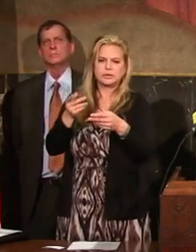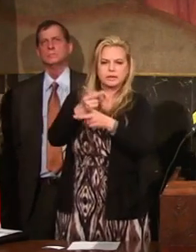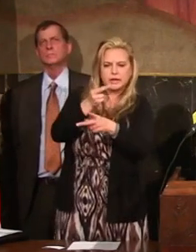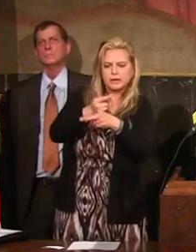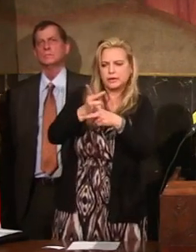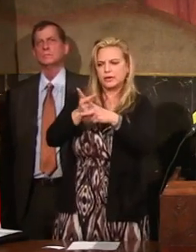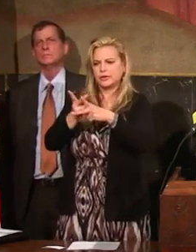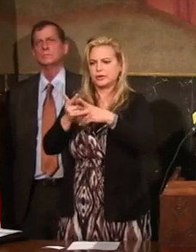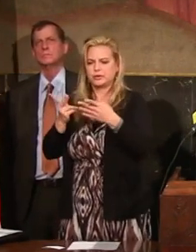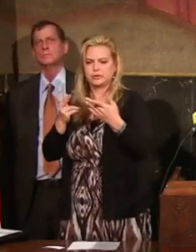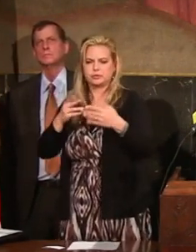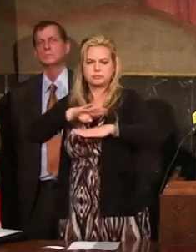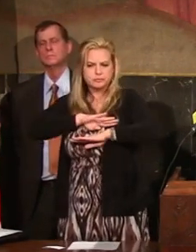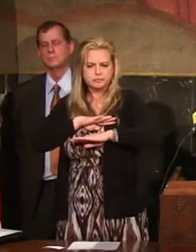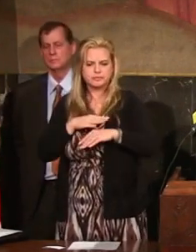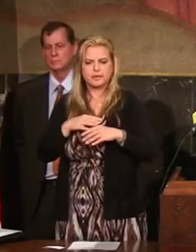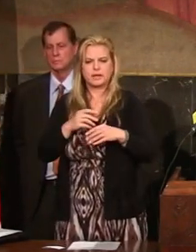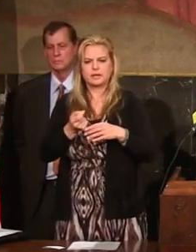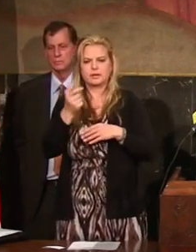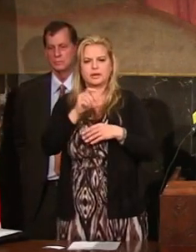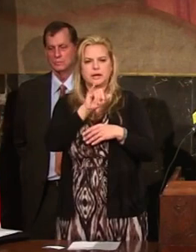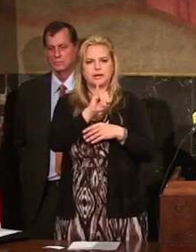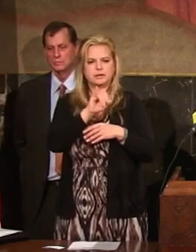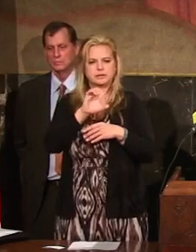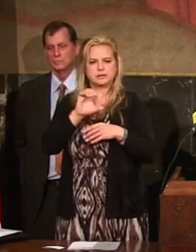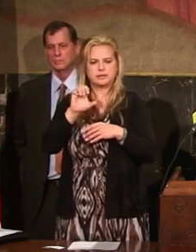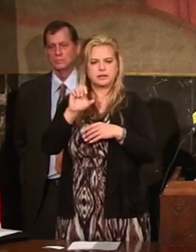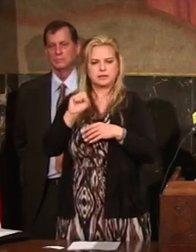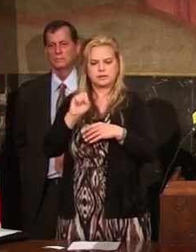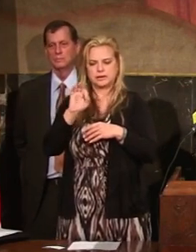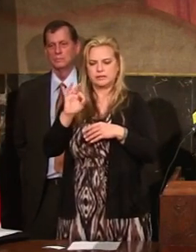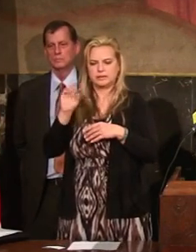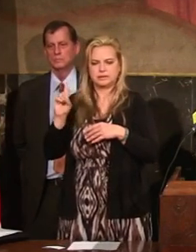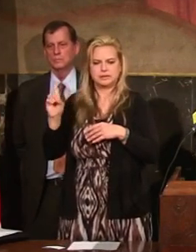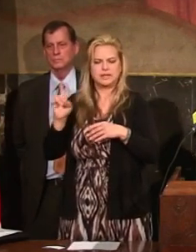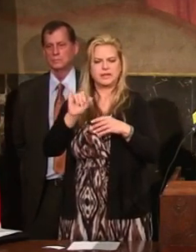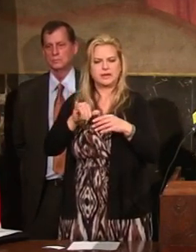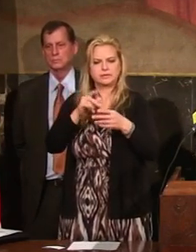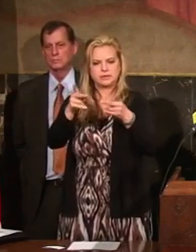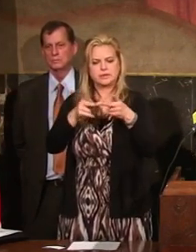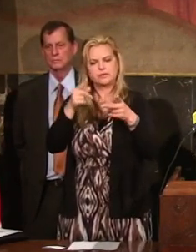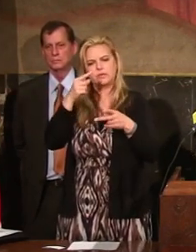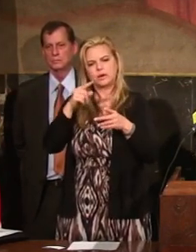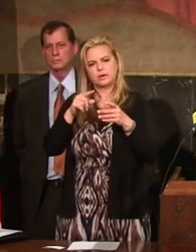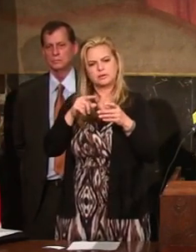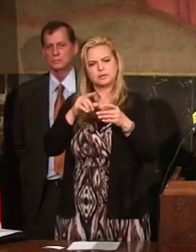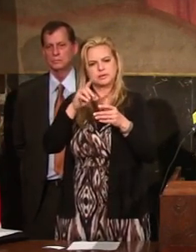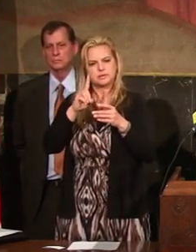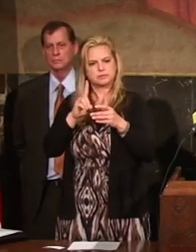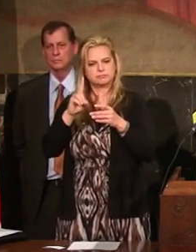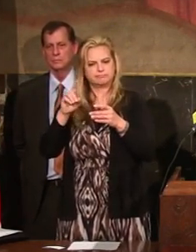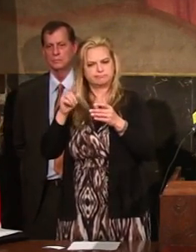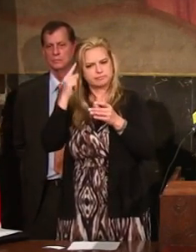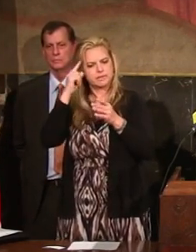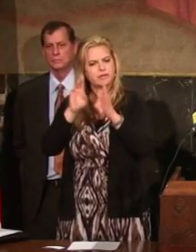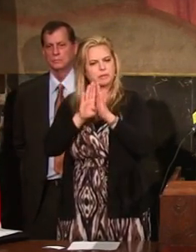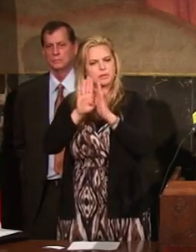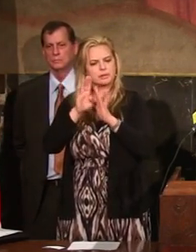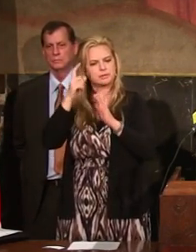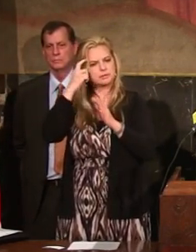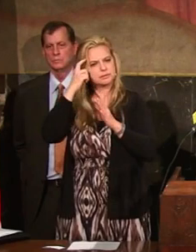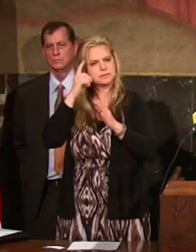care. Eliminating the ICFDD. These are facilities for the developmentally disabled that are lifesavers for